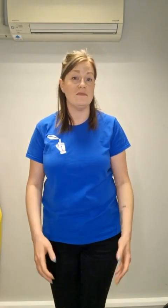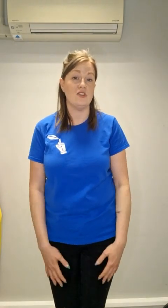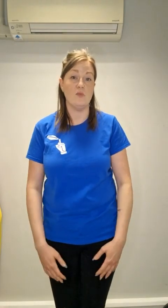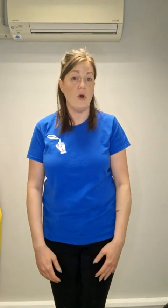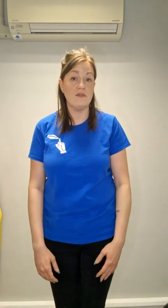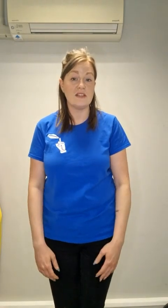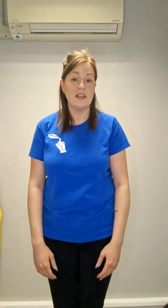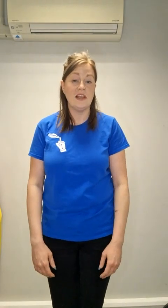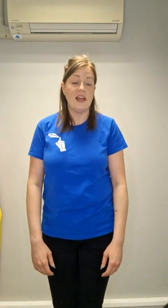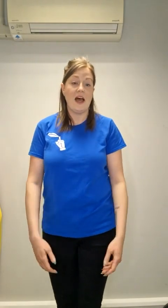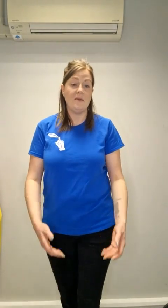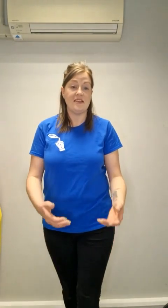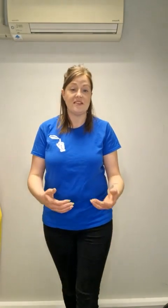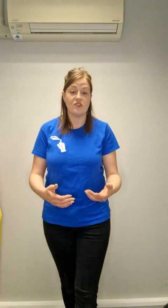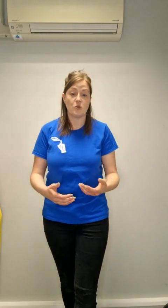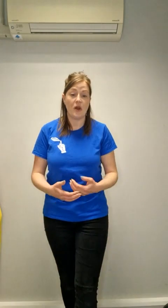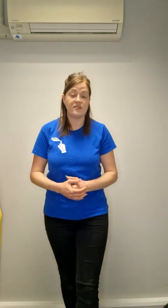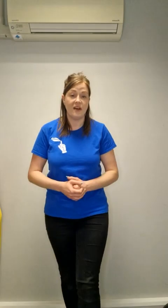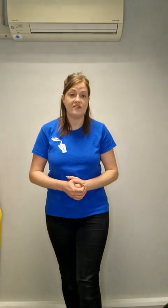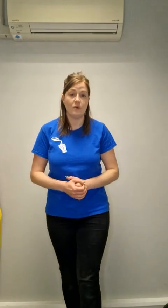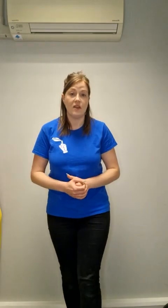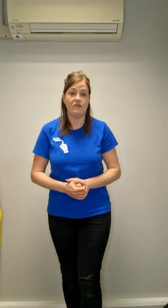as you want. As I said, the 12 signs that we have used